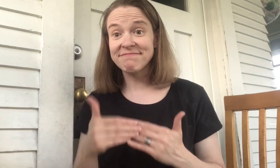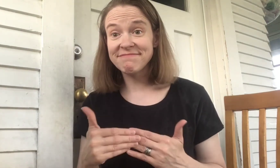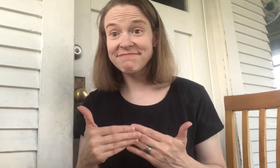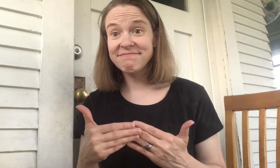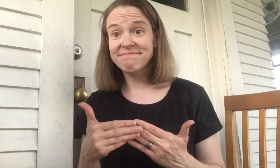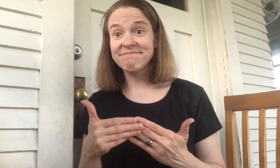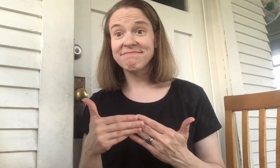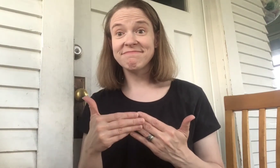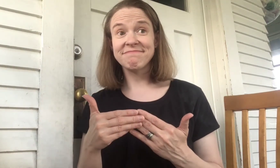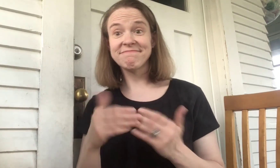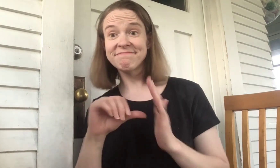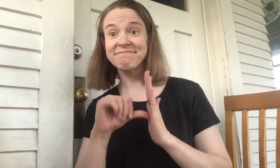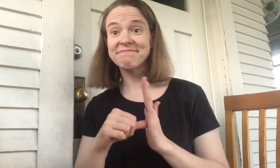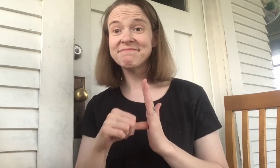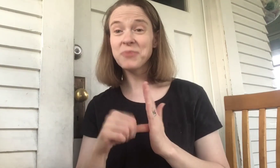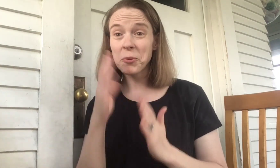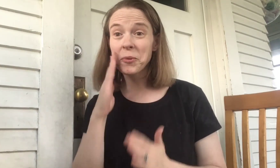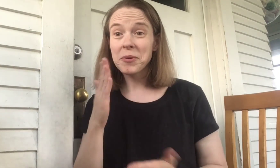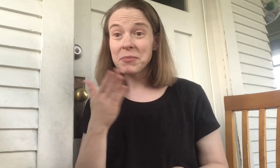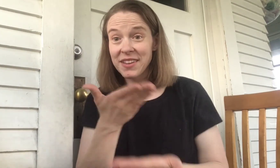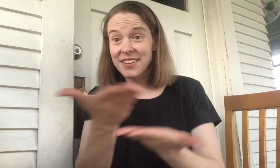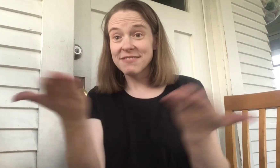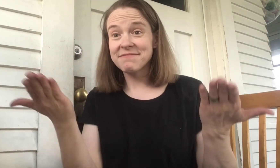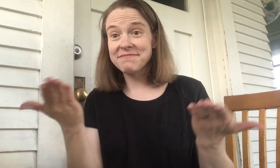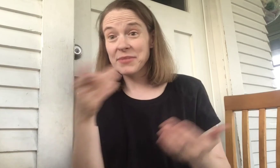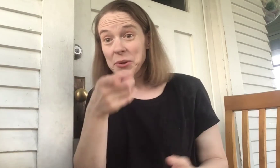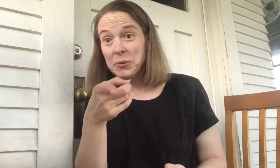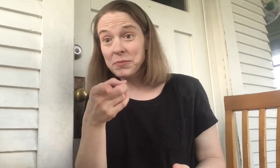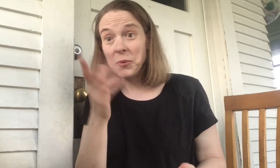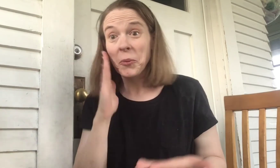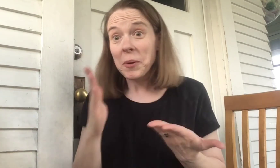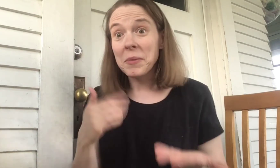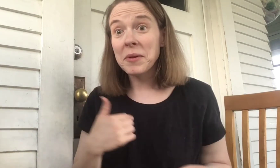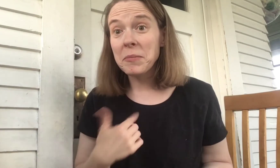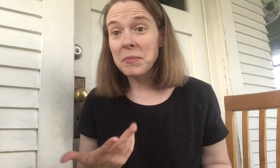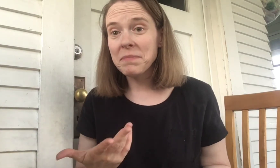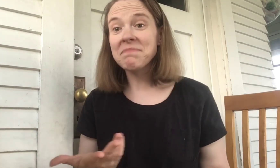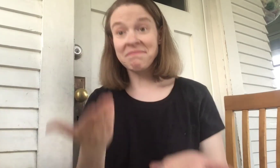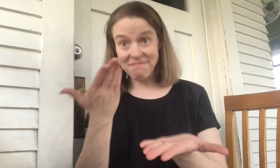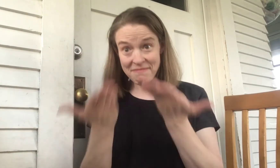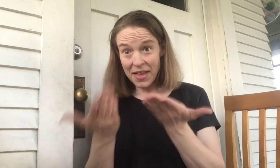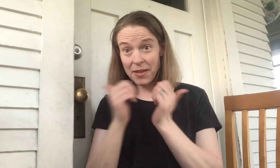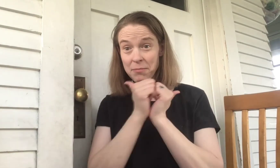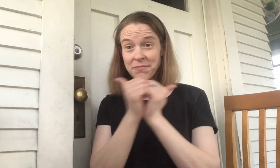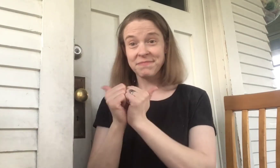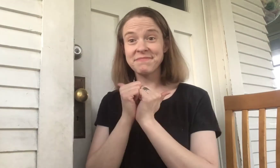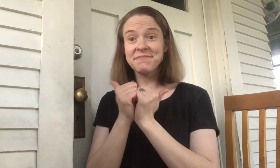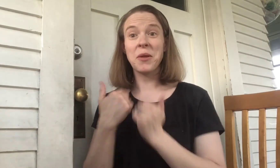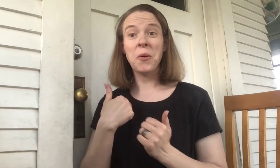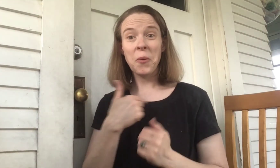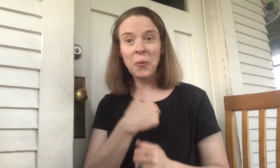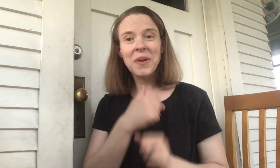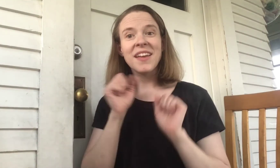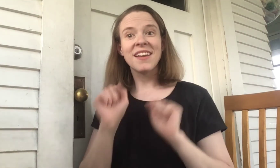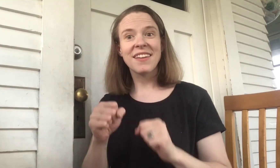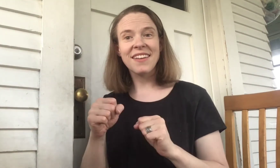Maybe the next highlighted person will be you, or maybe me. Maybe together